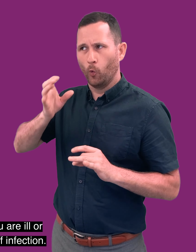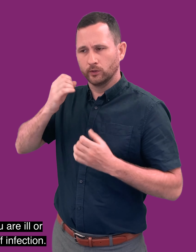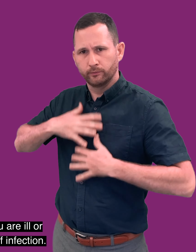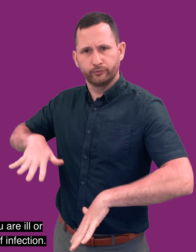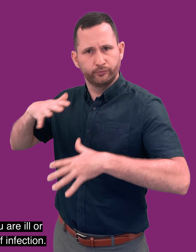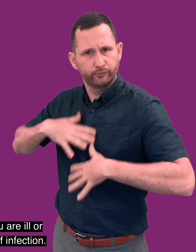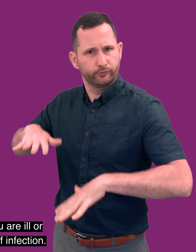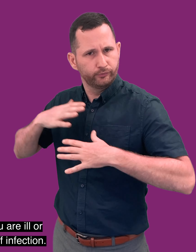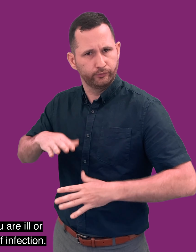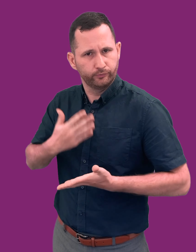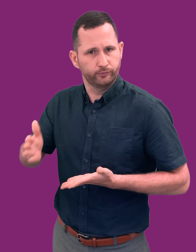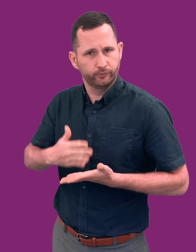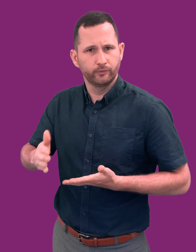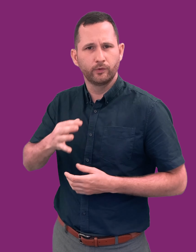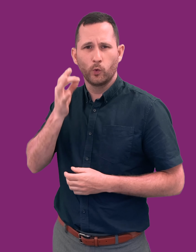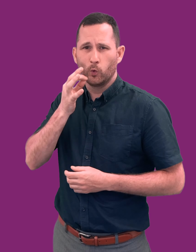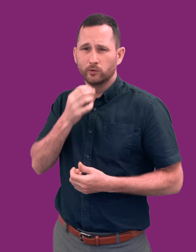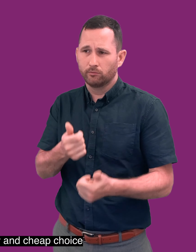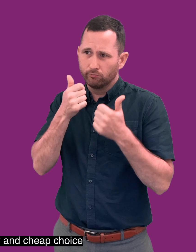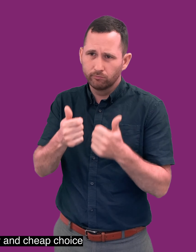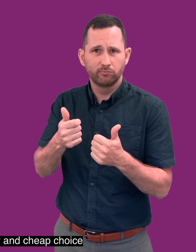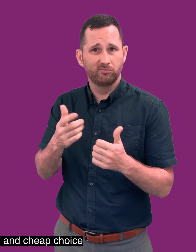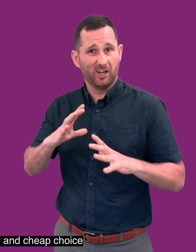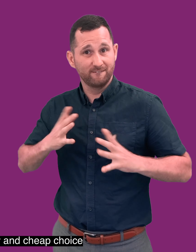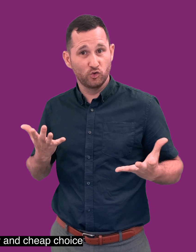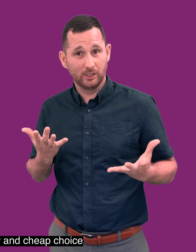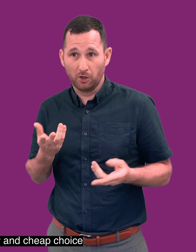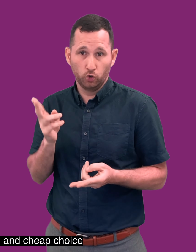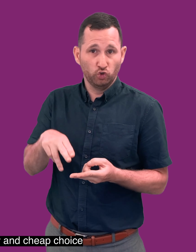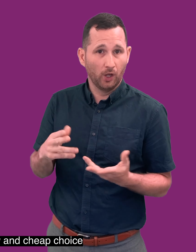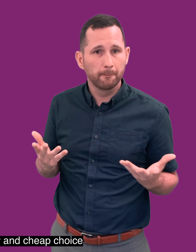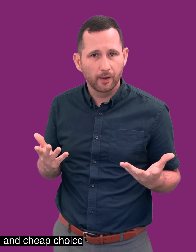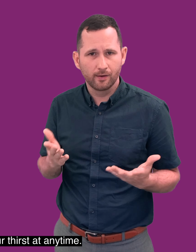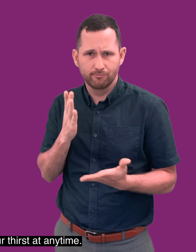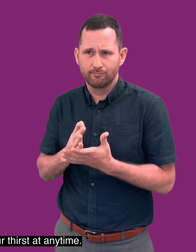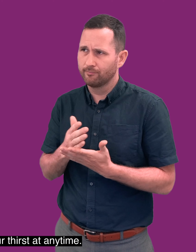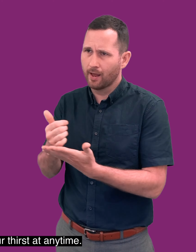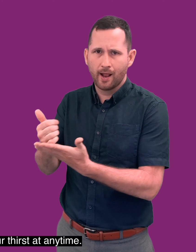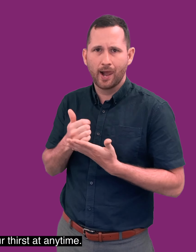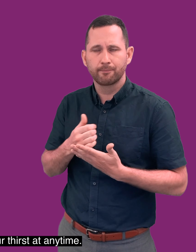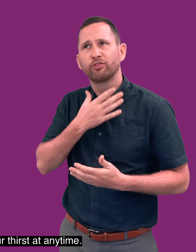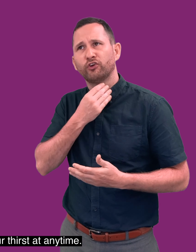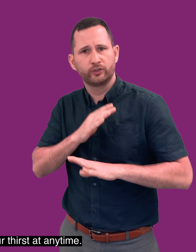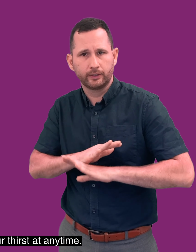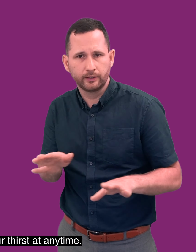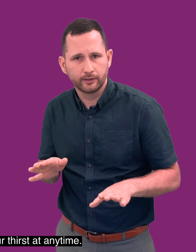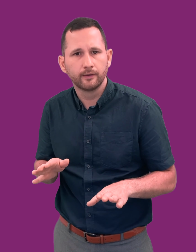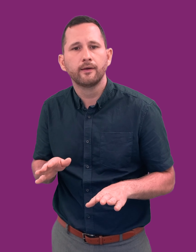off infection. Water is a healthy and cheap choice for quenching your thirst at any time.